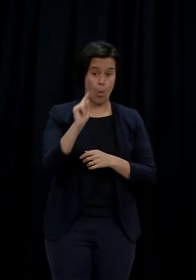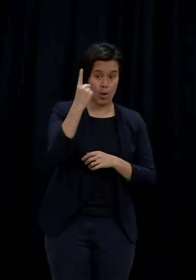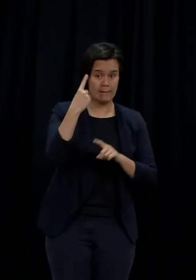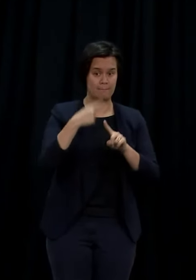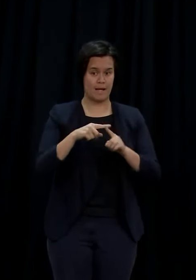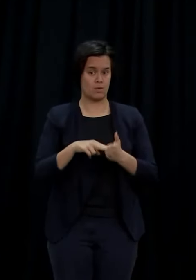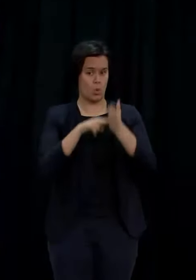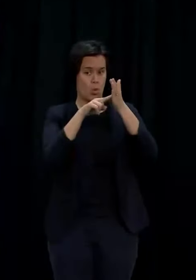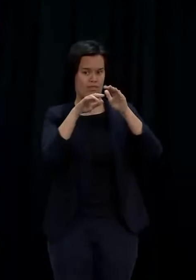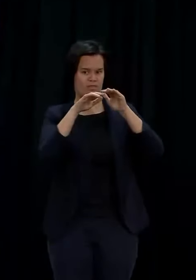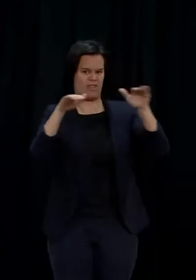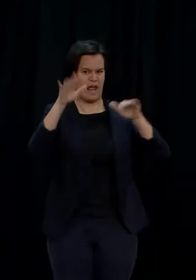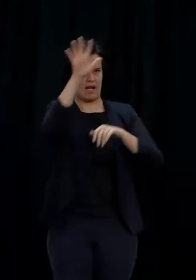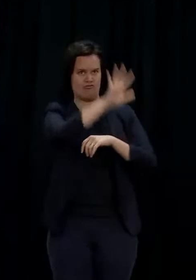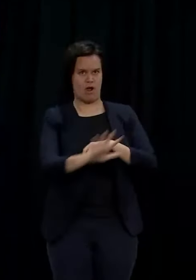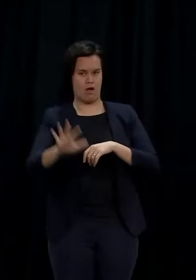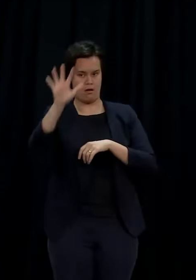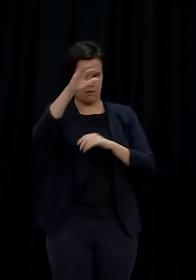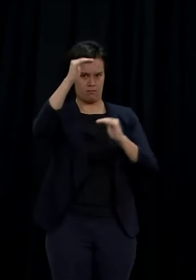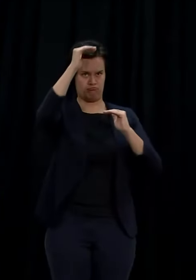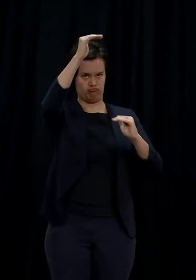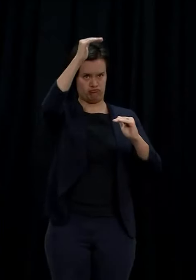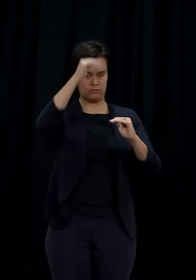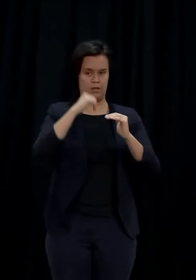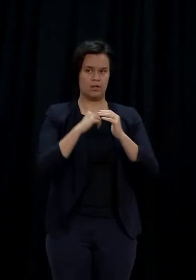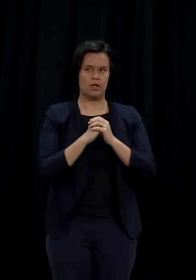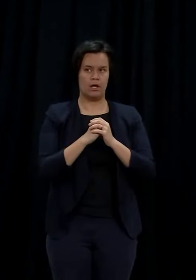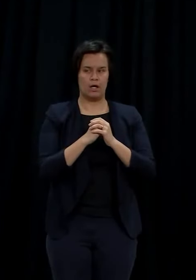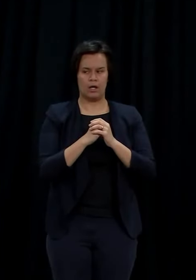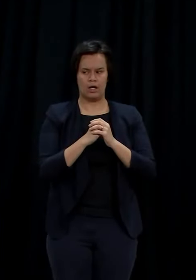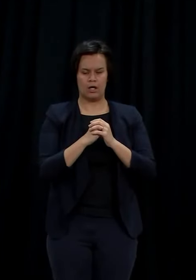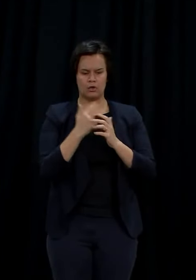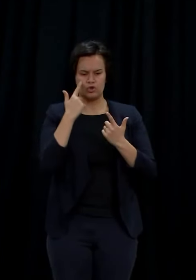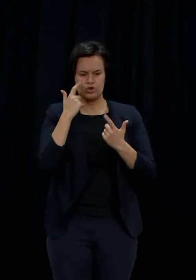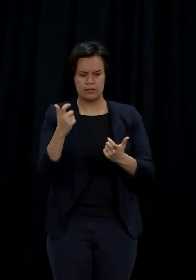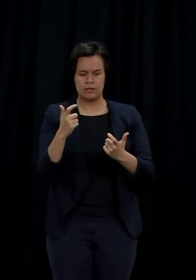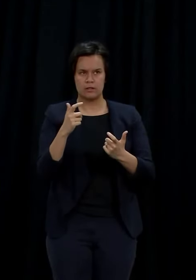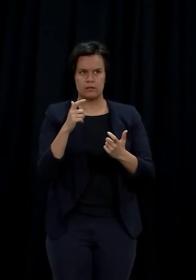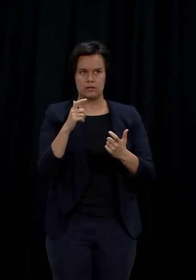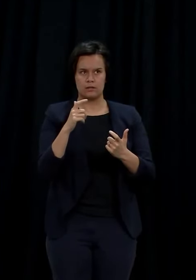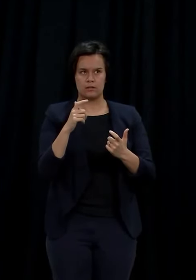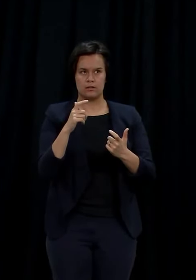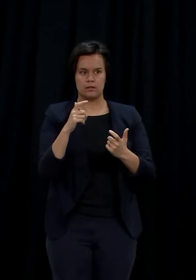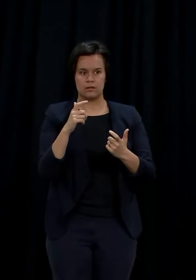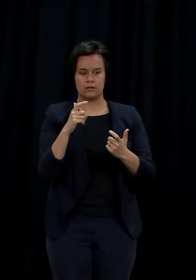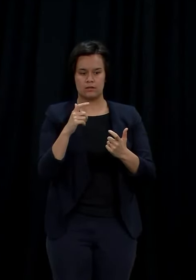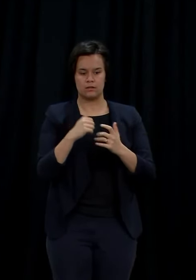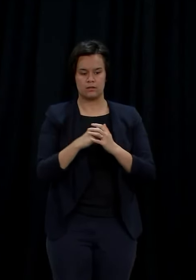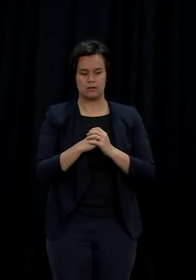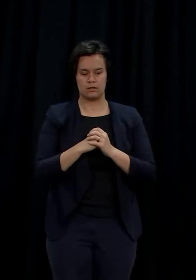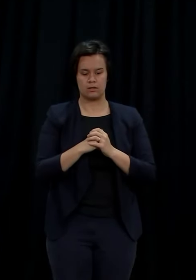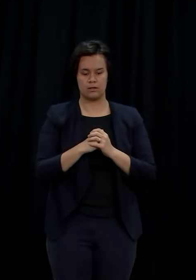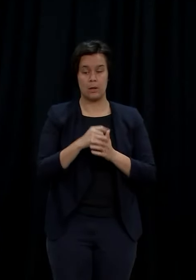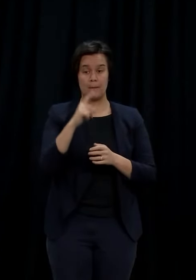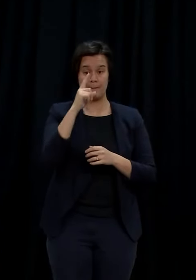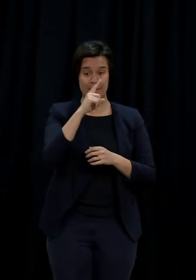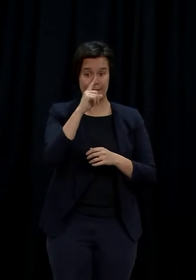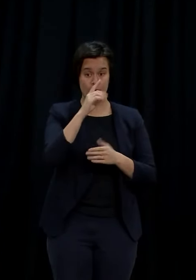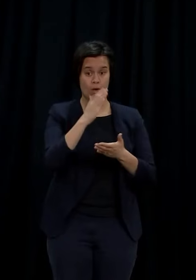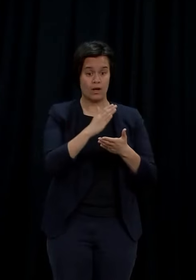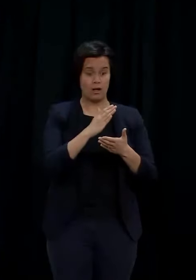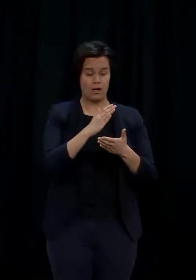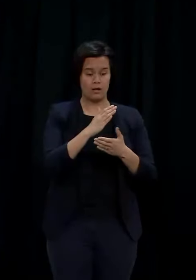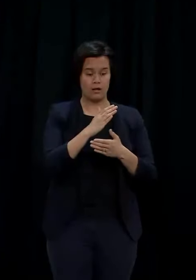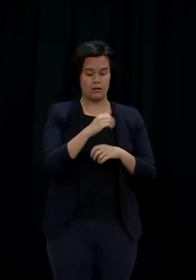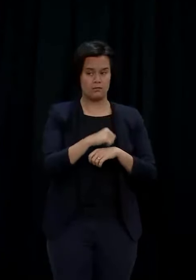my recollection is that we have an 88% of residents across the Auckland